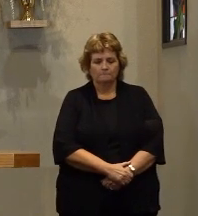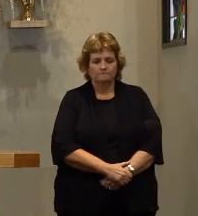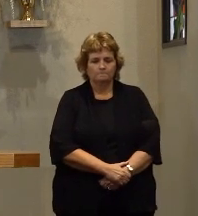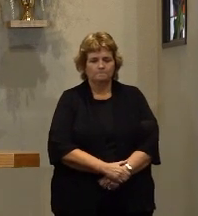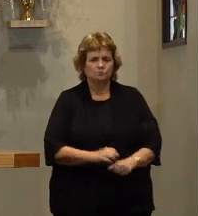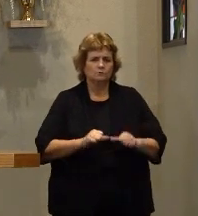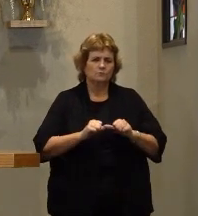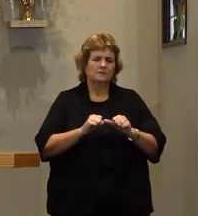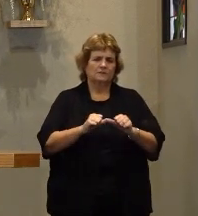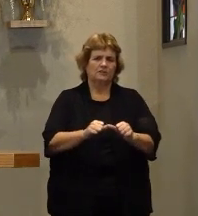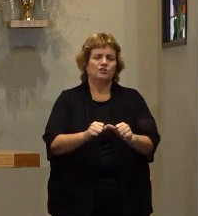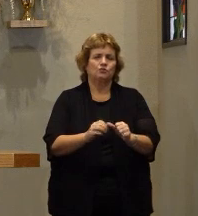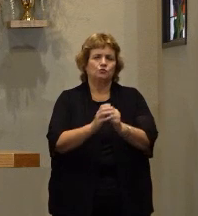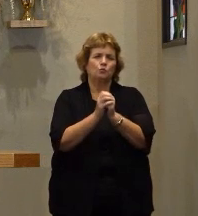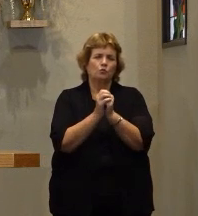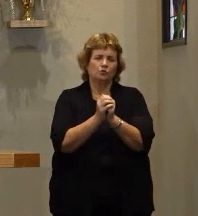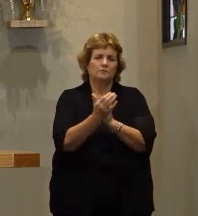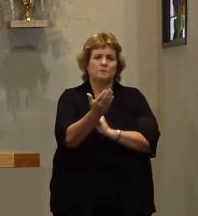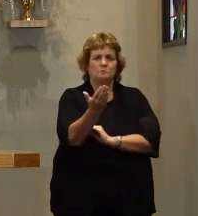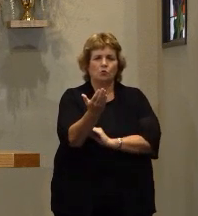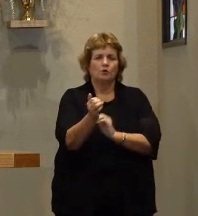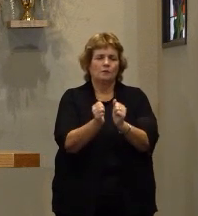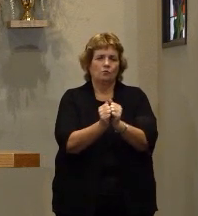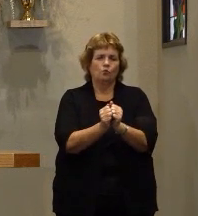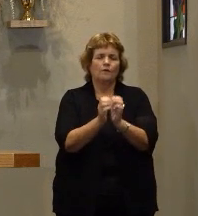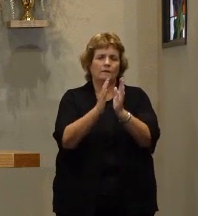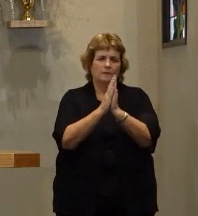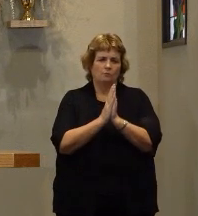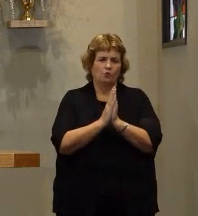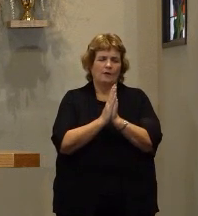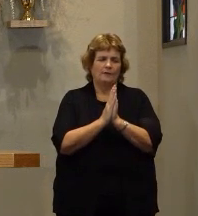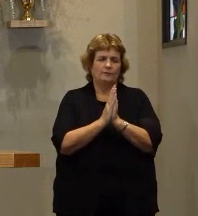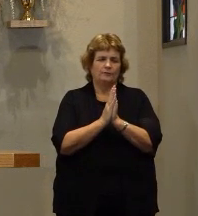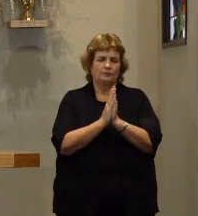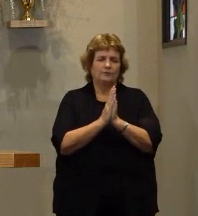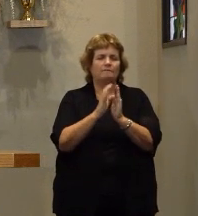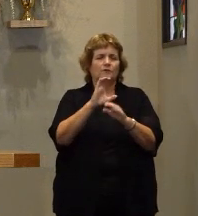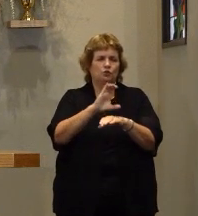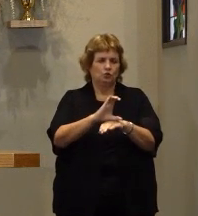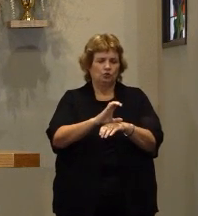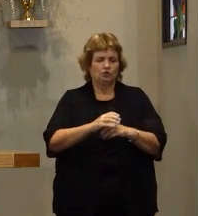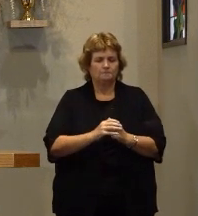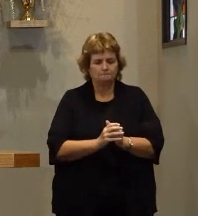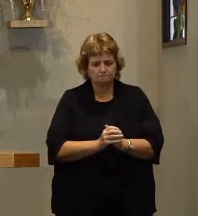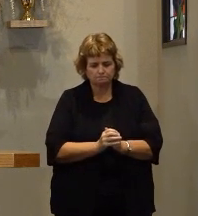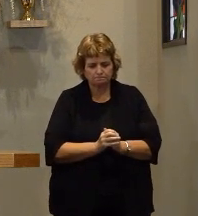We continue in our worship this morning with the prayers of the church.